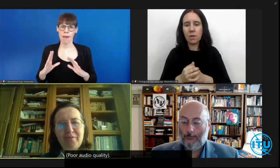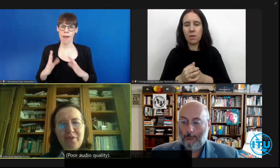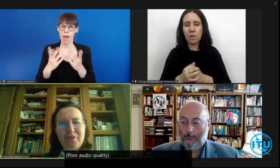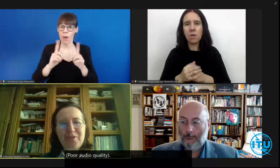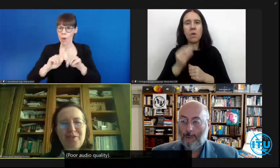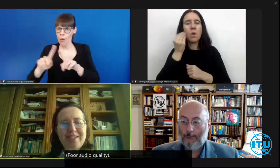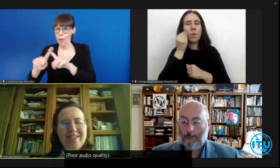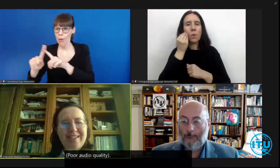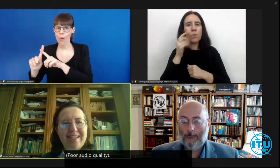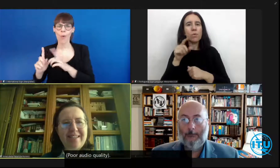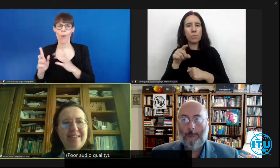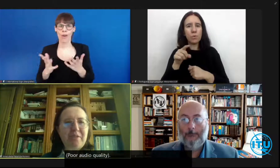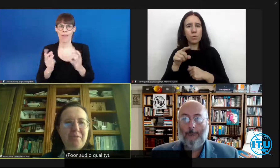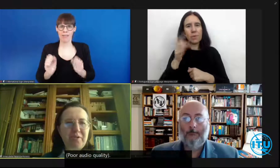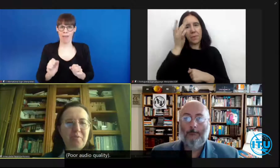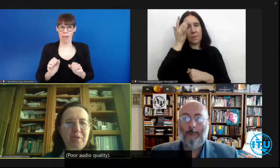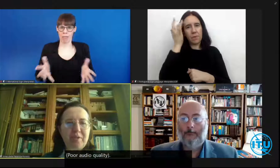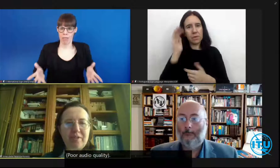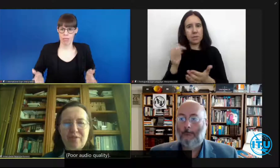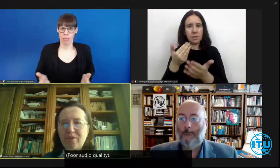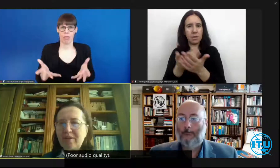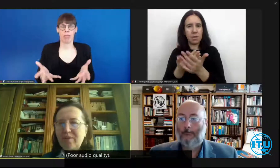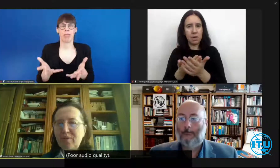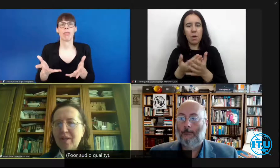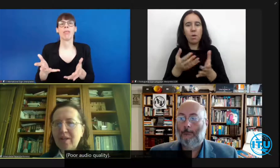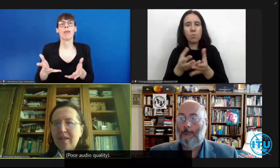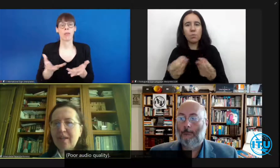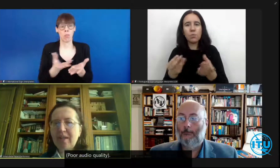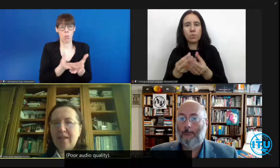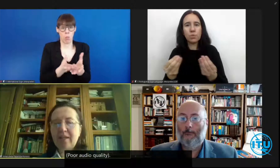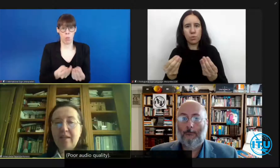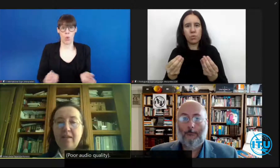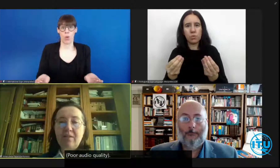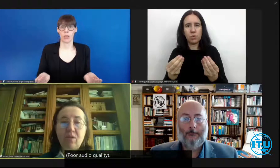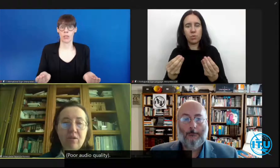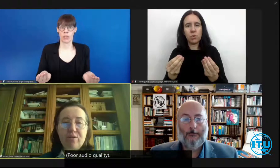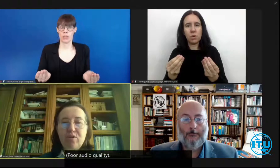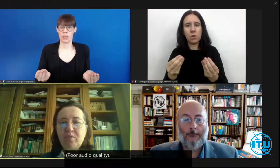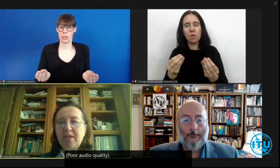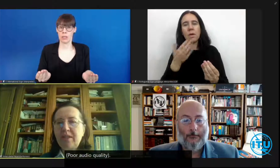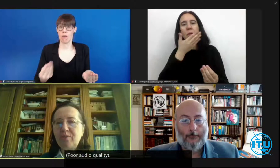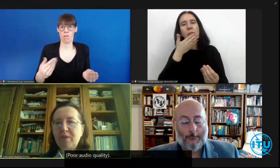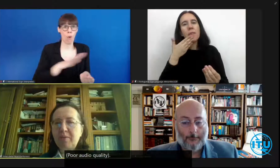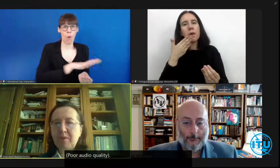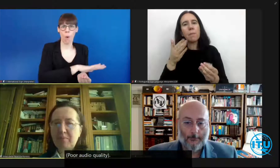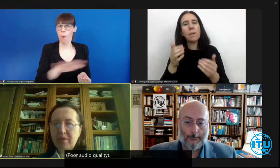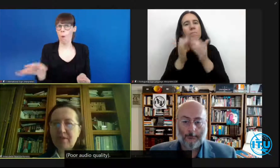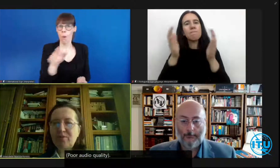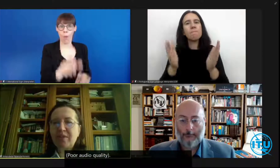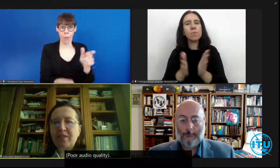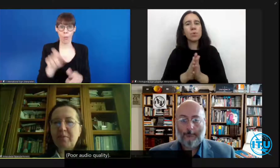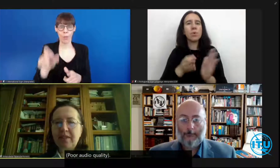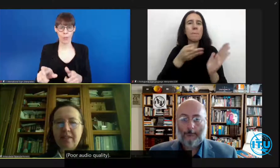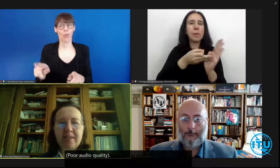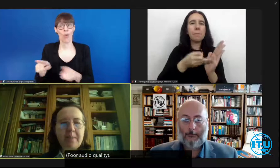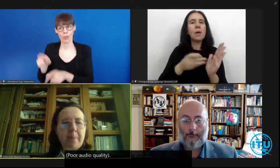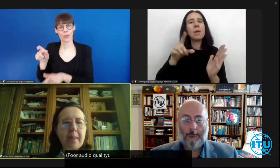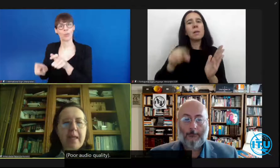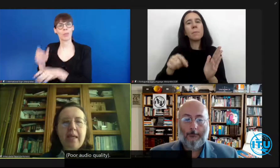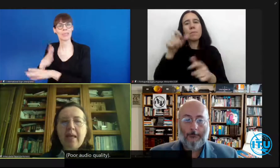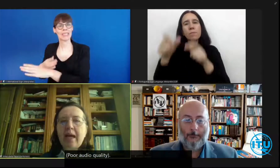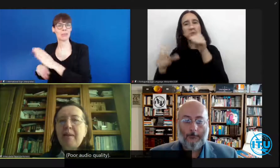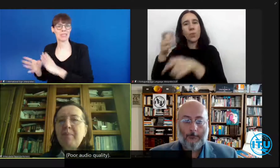should have in order to facilitate the use of products for all consumers, including persons with